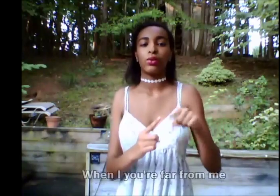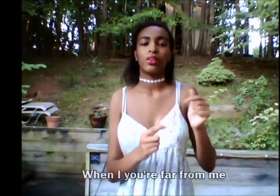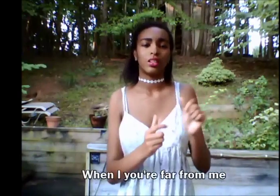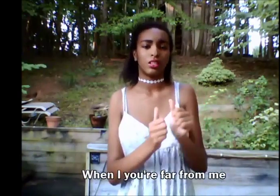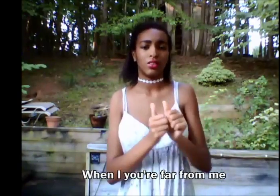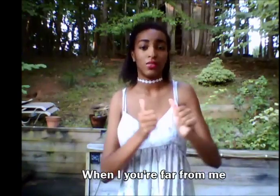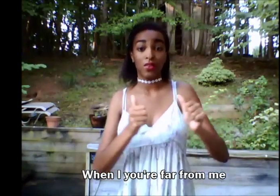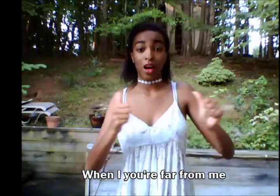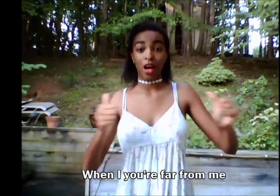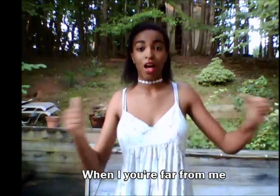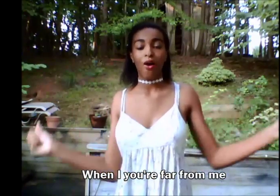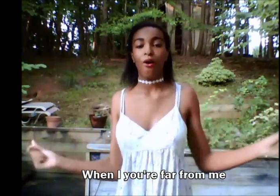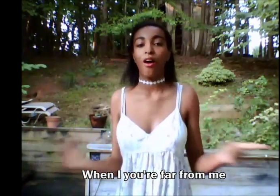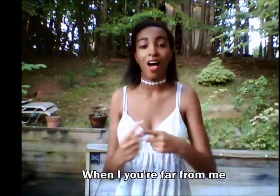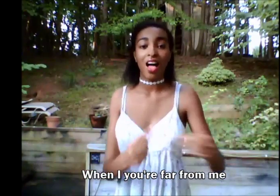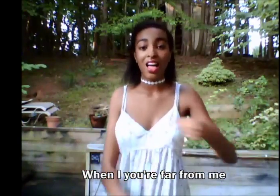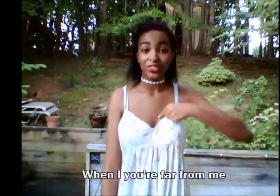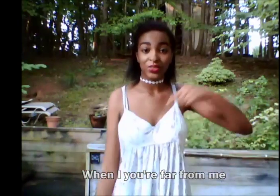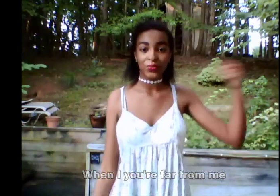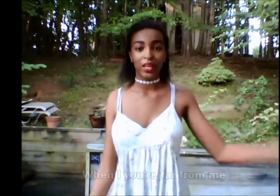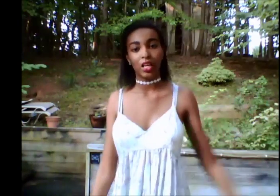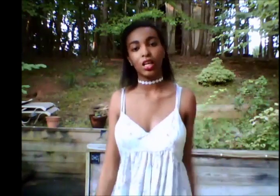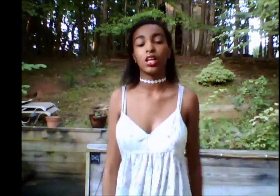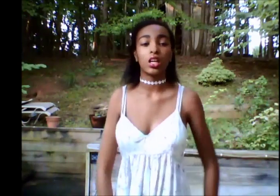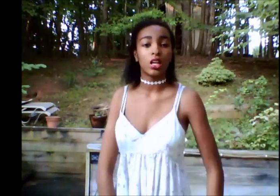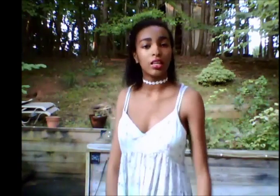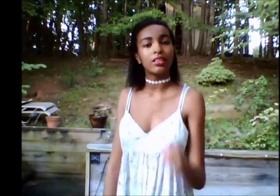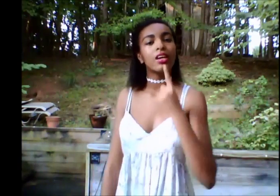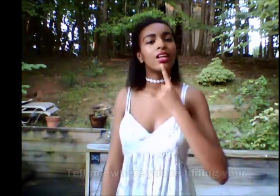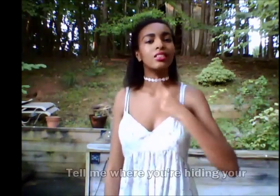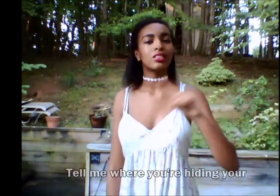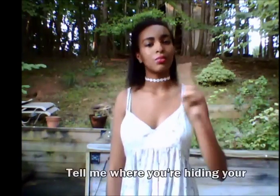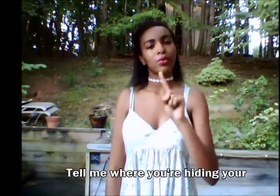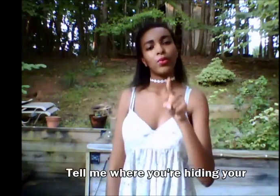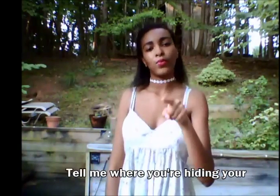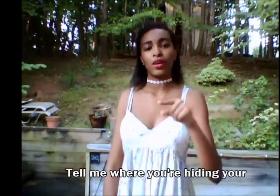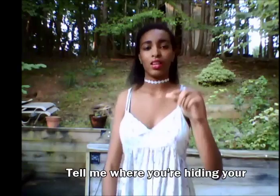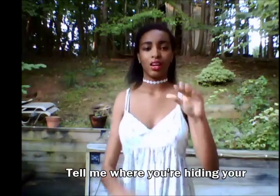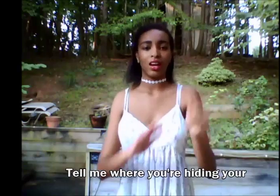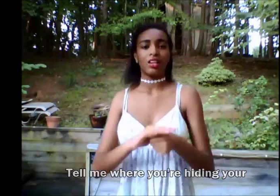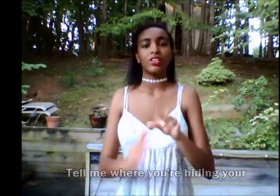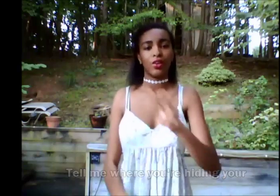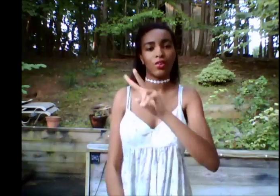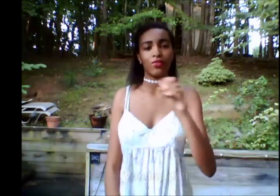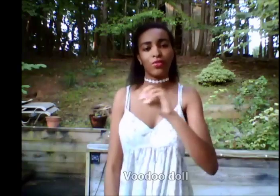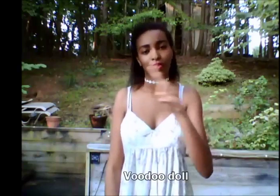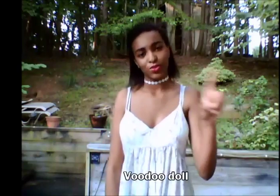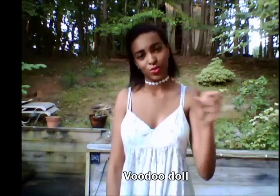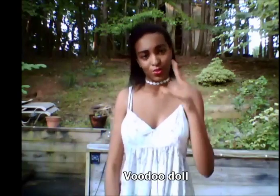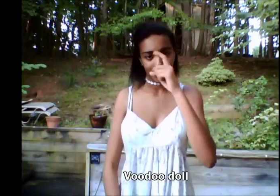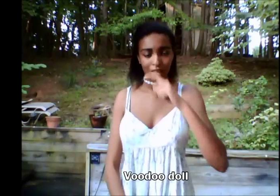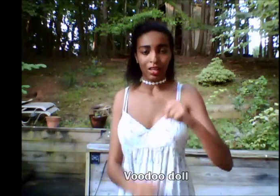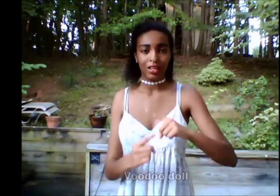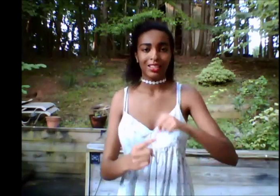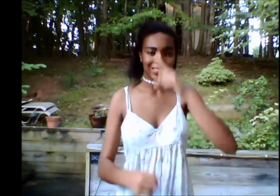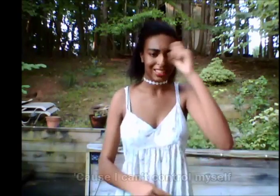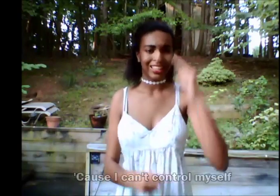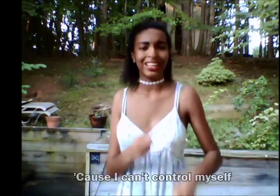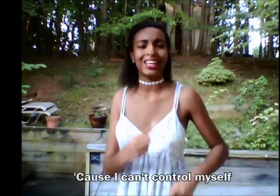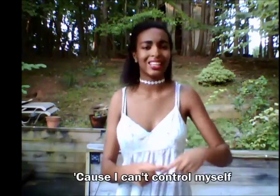Even When You're Far Away From Me Tell Me Where You're Hiding Your Through Your Door Cause I Can't